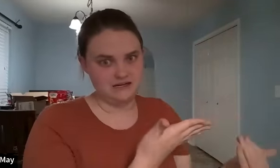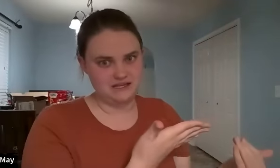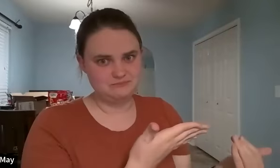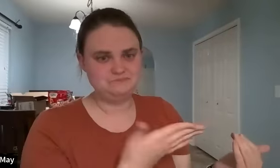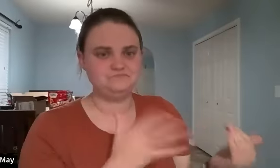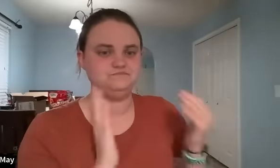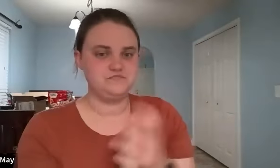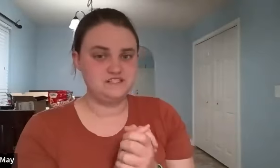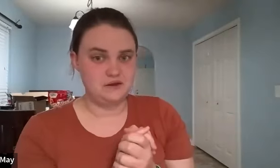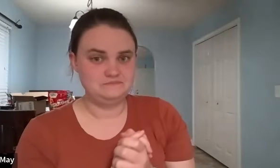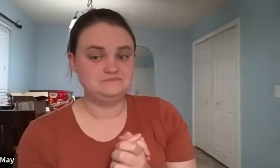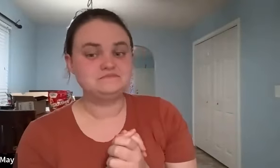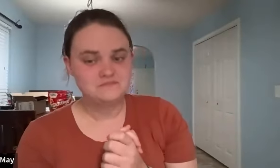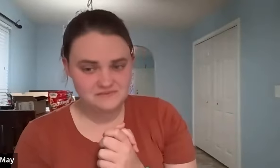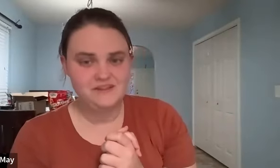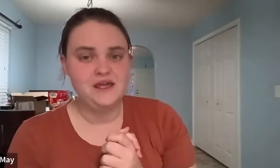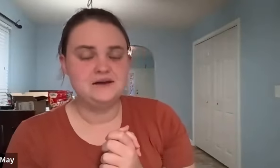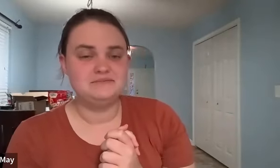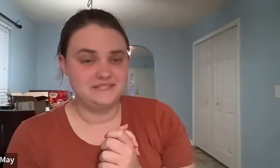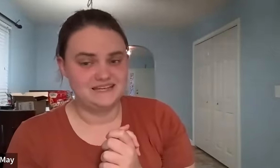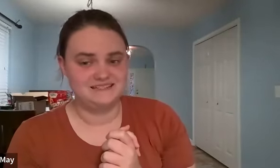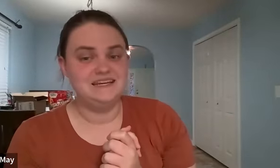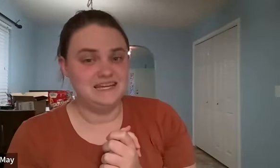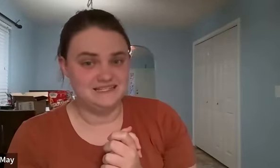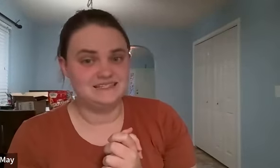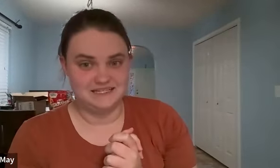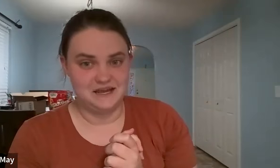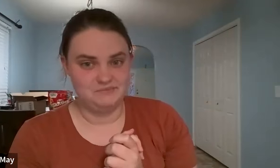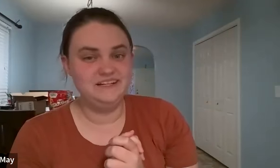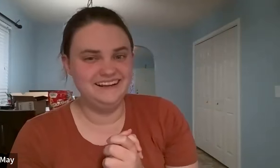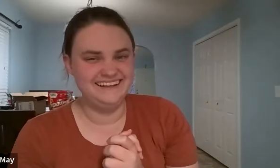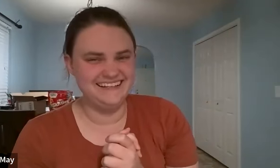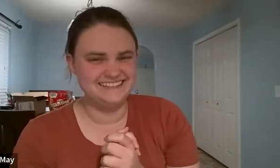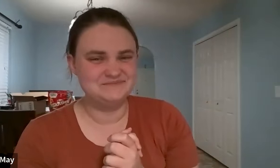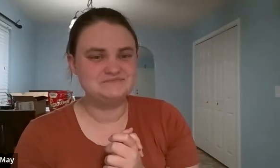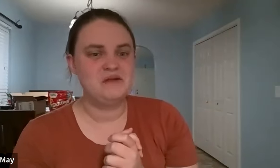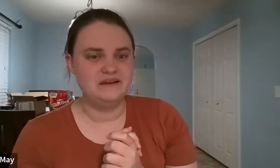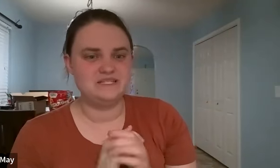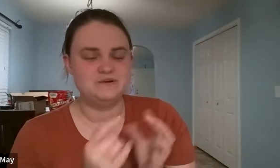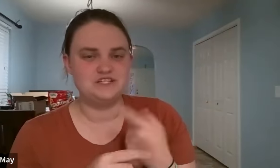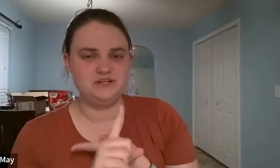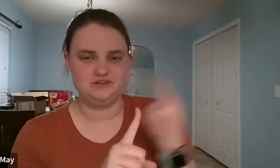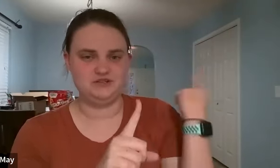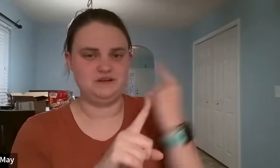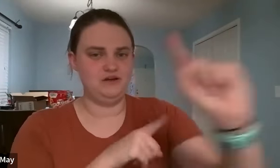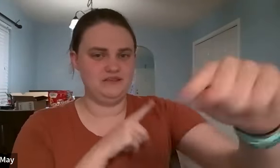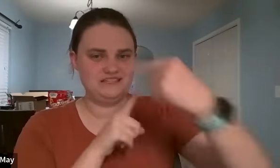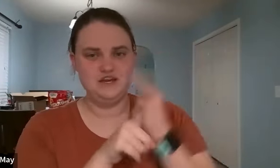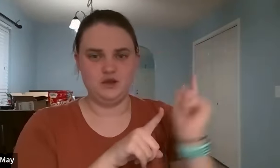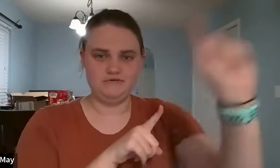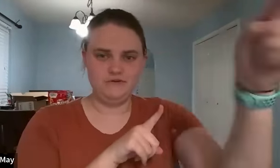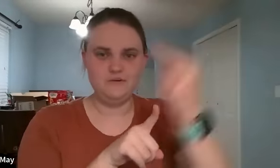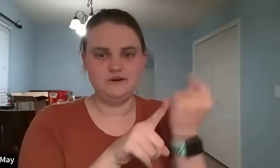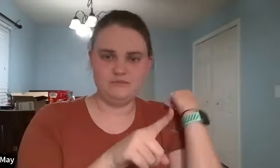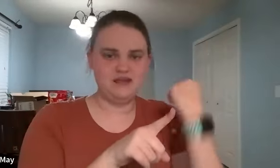again. So, but yes, it does take time, especially when you're doing all this going forward, going backwards.